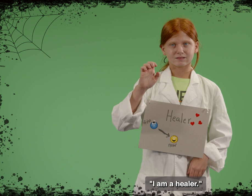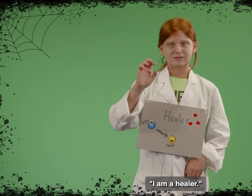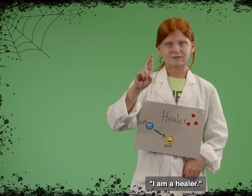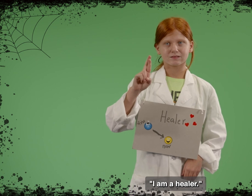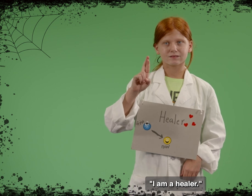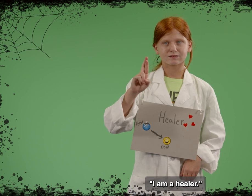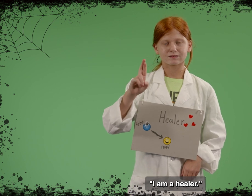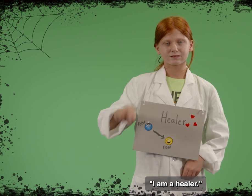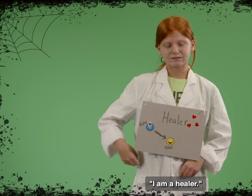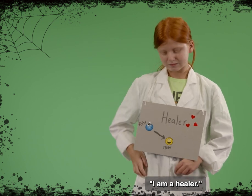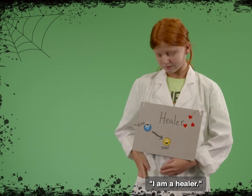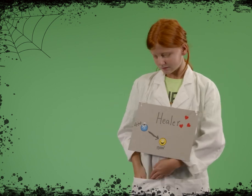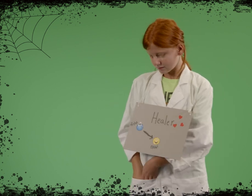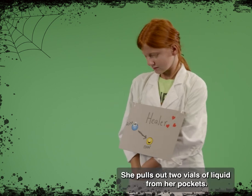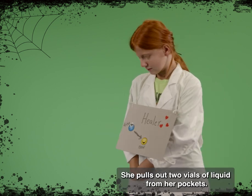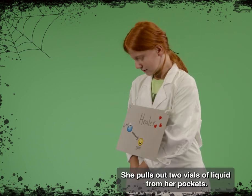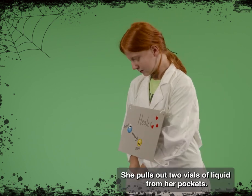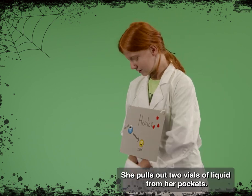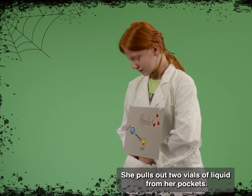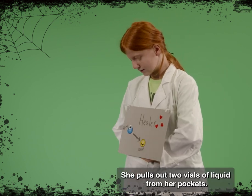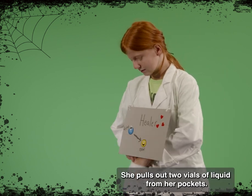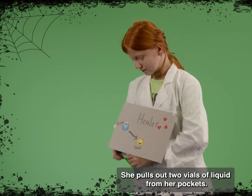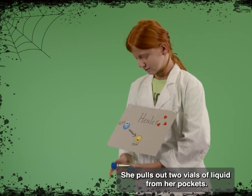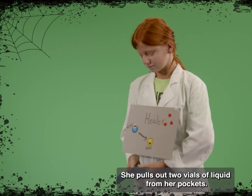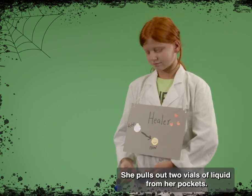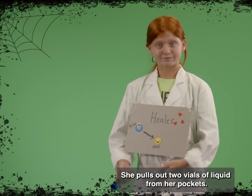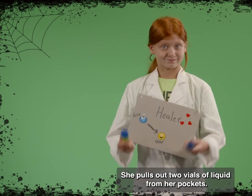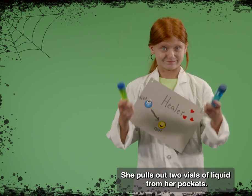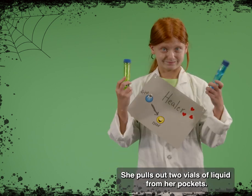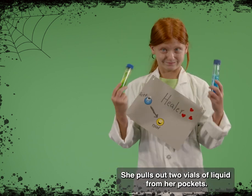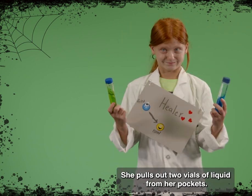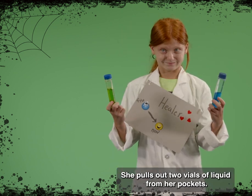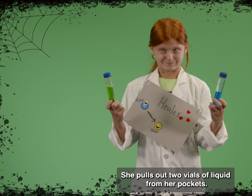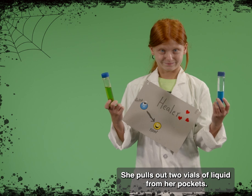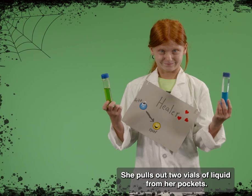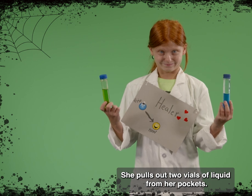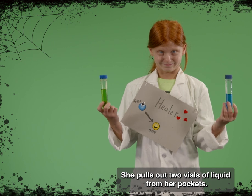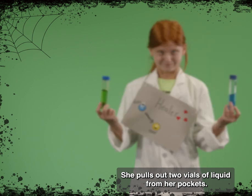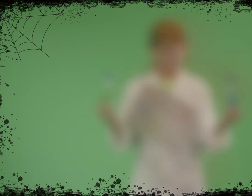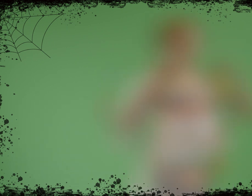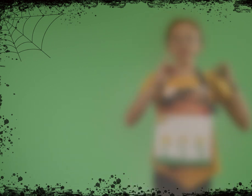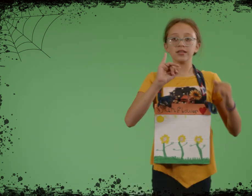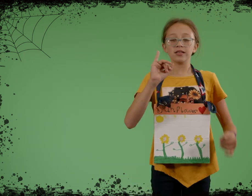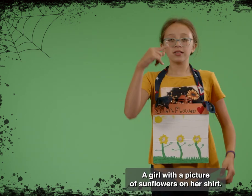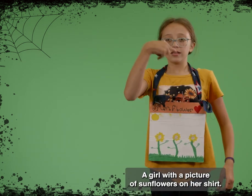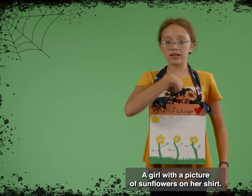I am a healer. She pulls out two vials of liquid from her pockets. A girl with